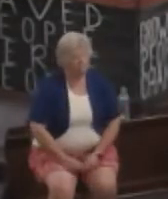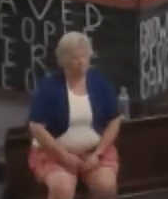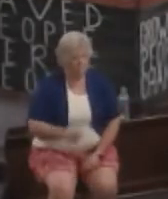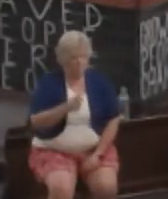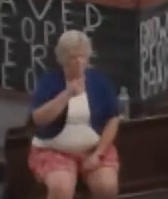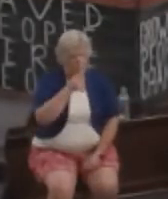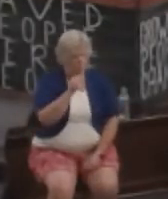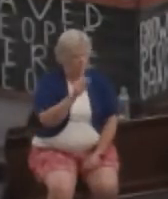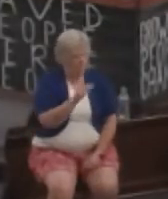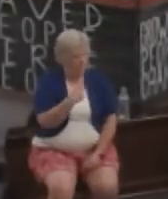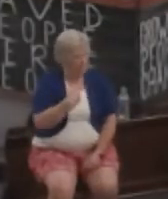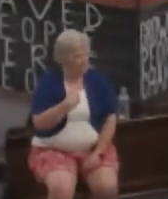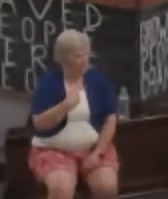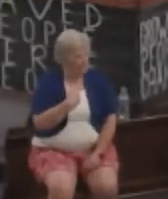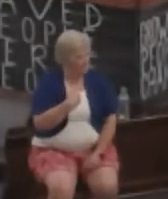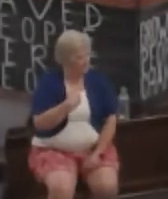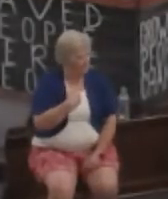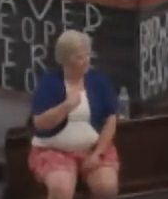I?